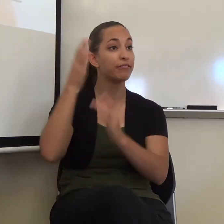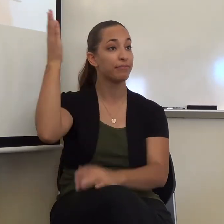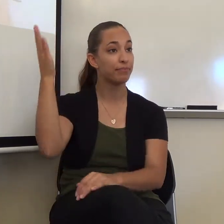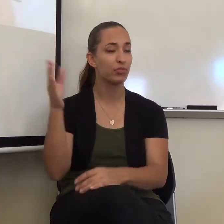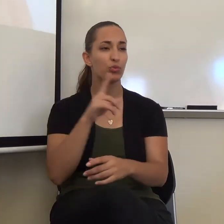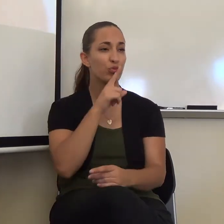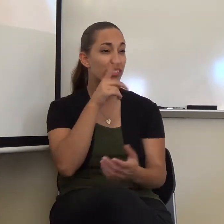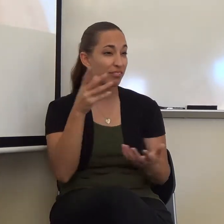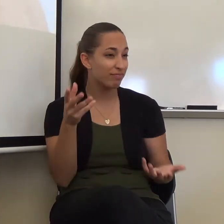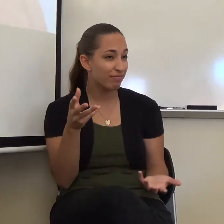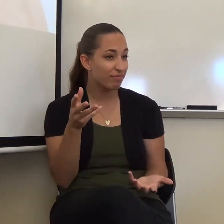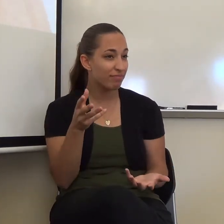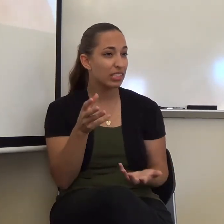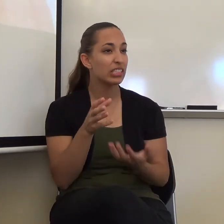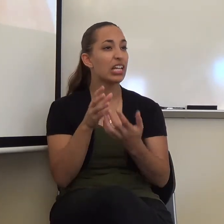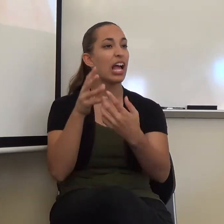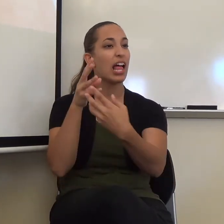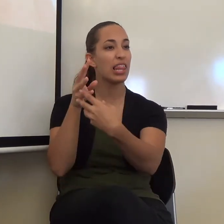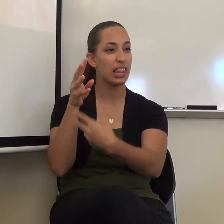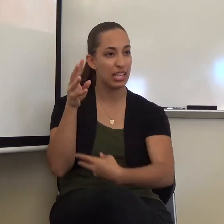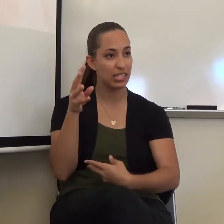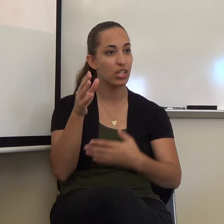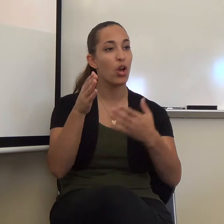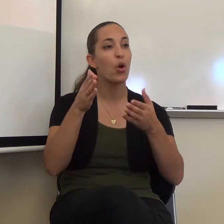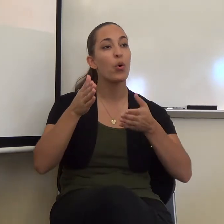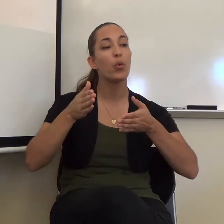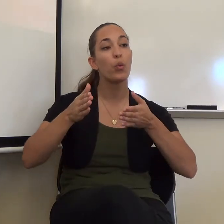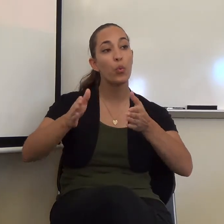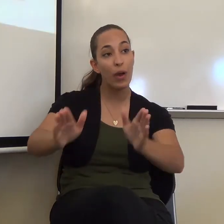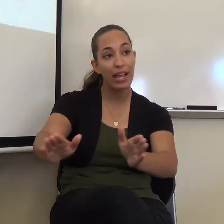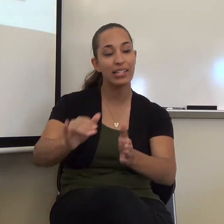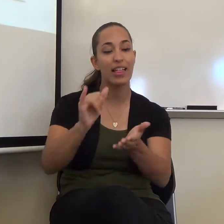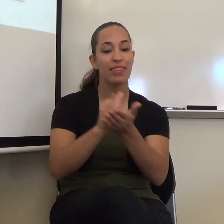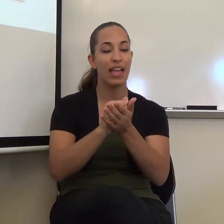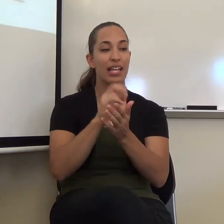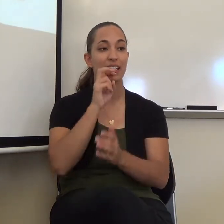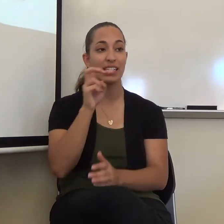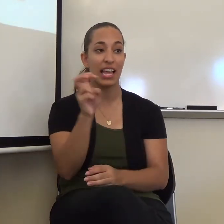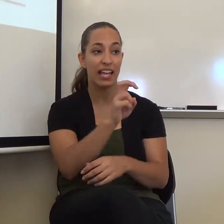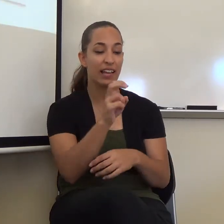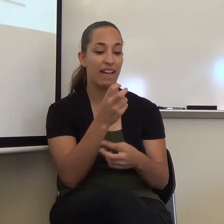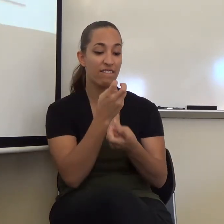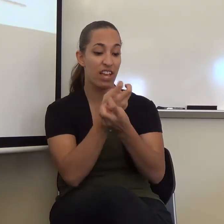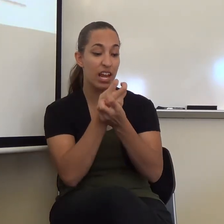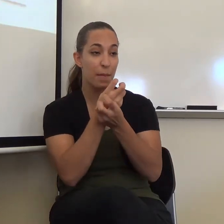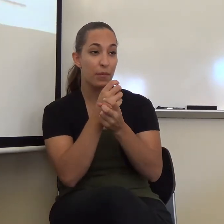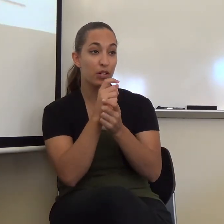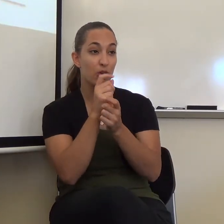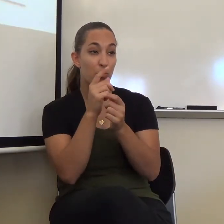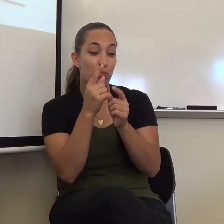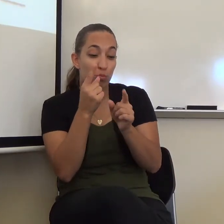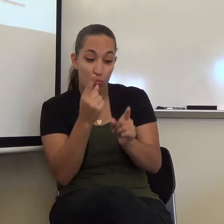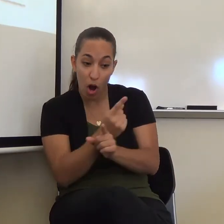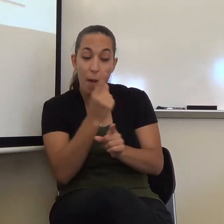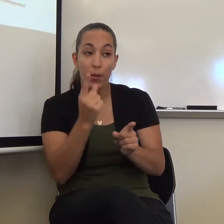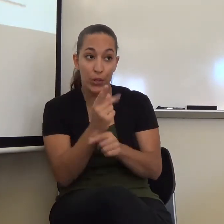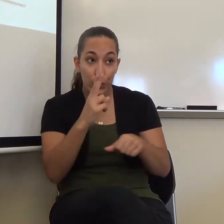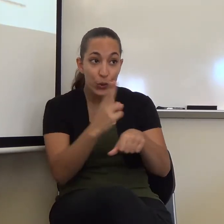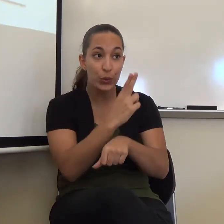venom. ways that snake venom can do what? Snake venom properties. Snake what? It's a list of